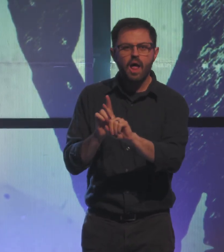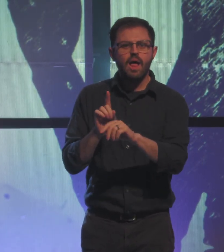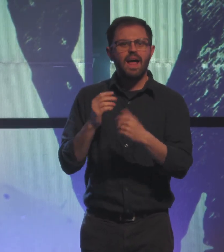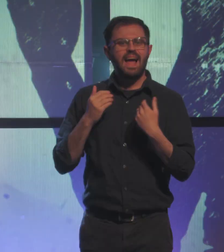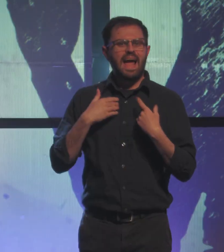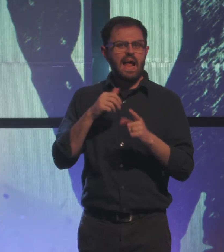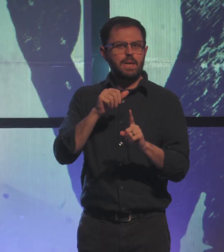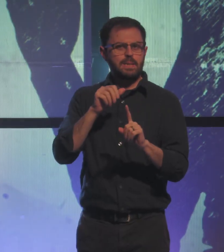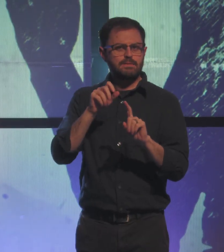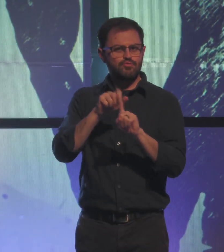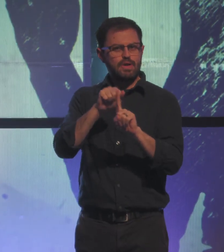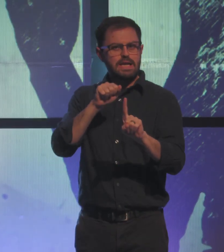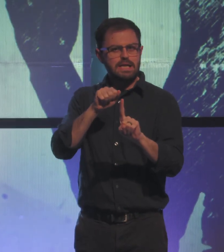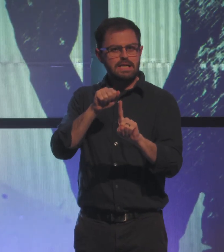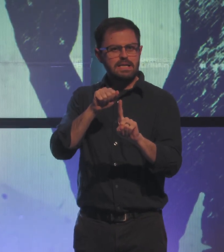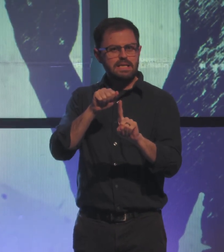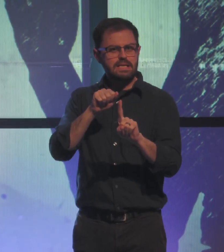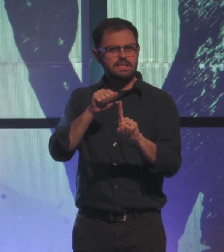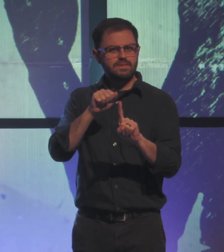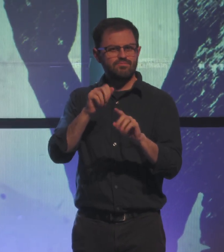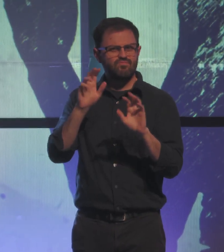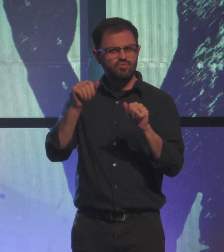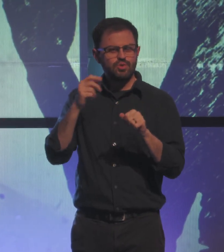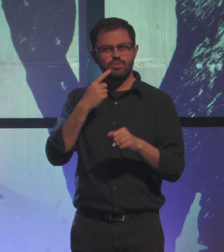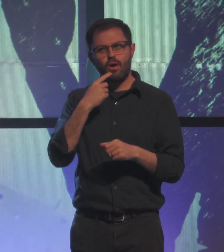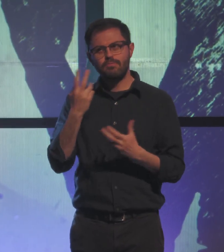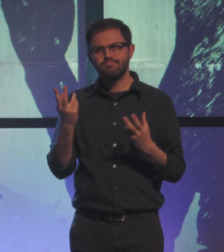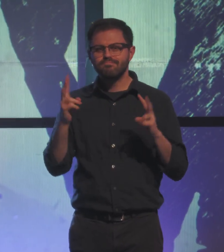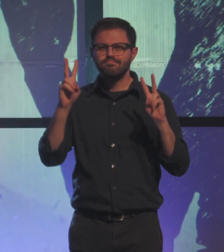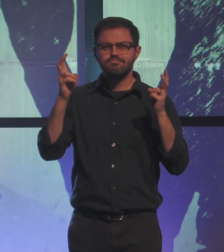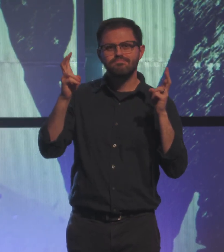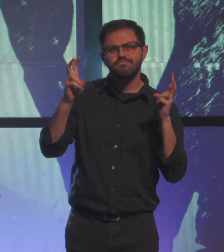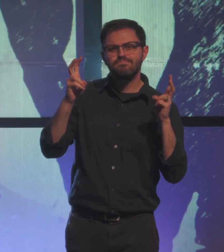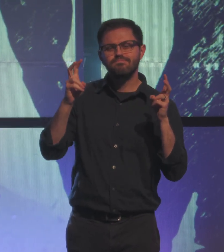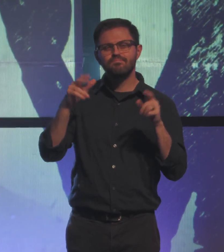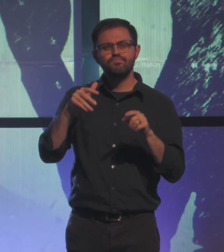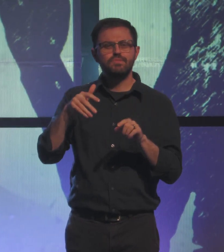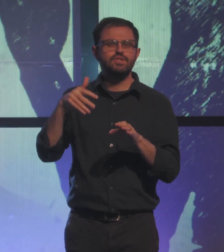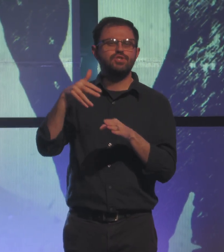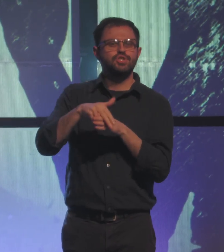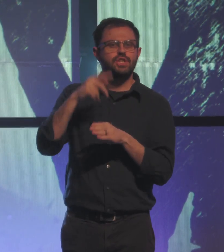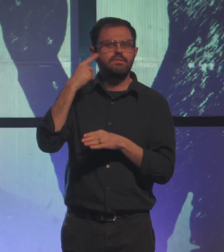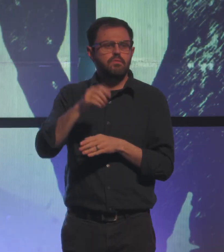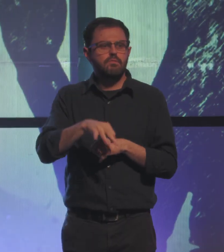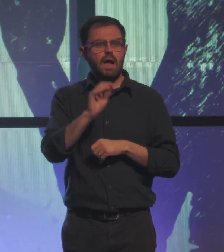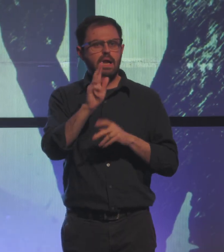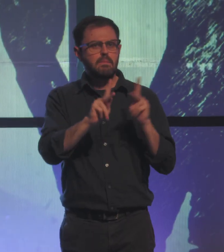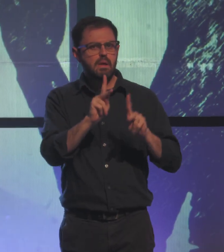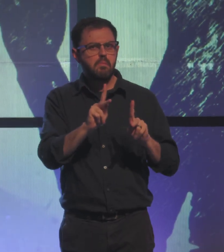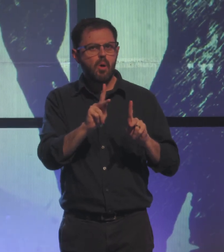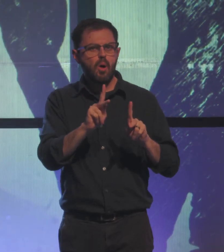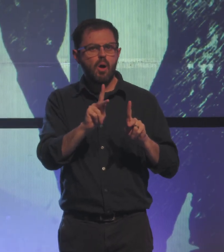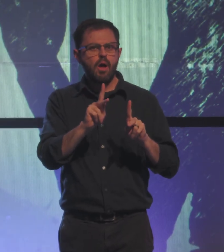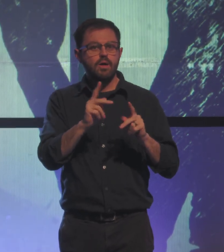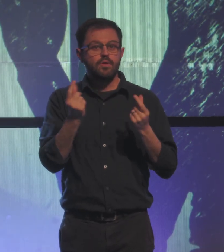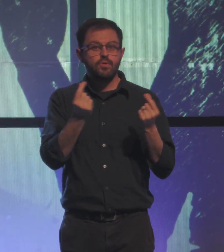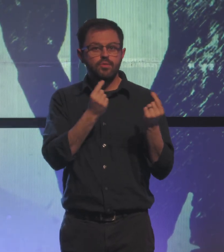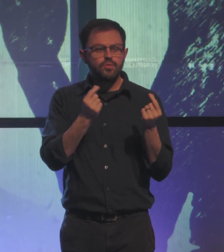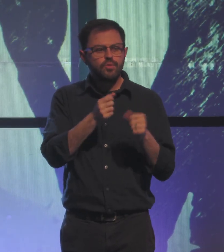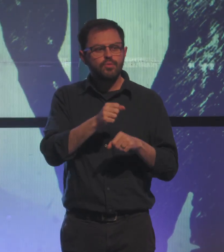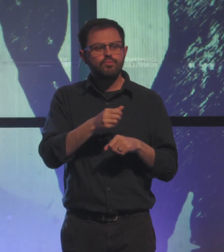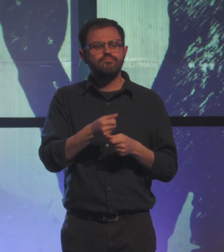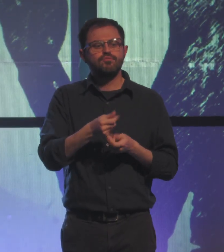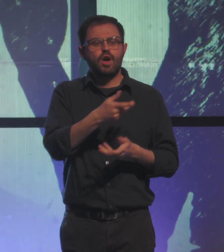trick. There was a trick, a cheat code, might I even say, to finding your friends, and it was to get them